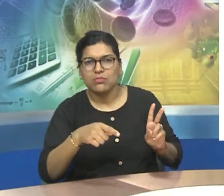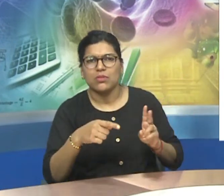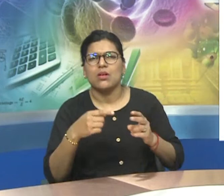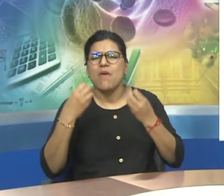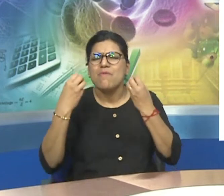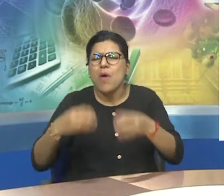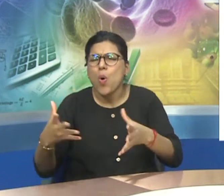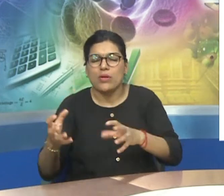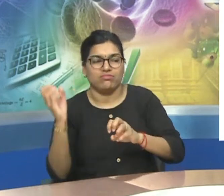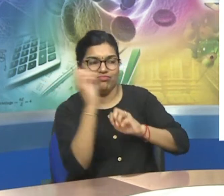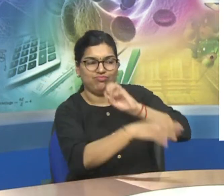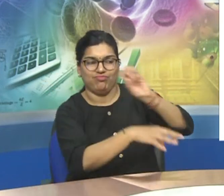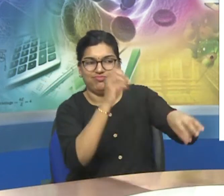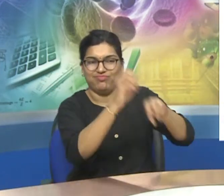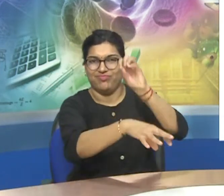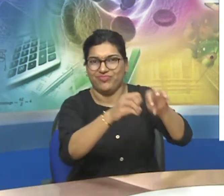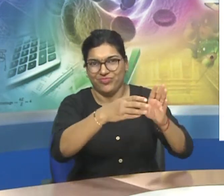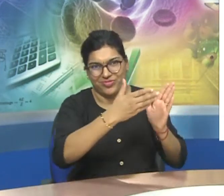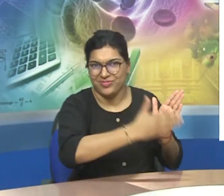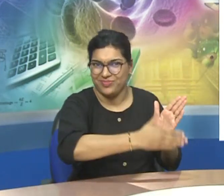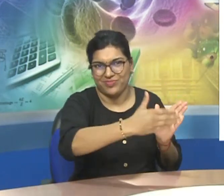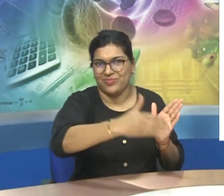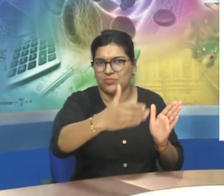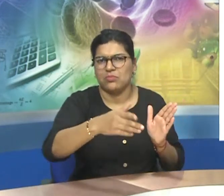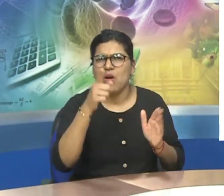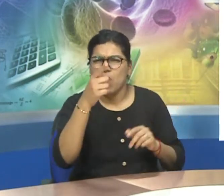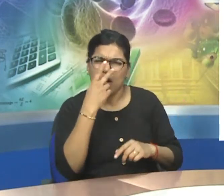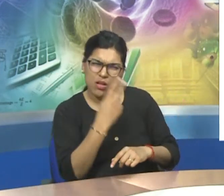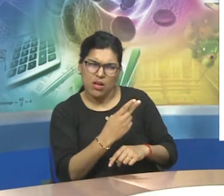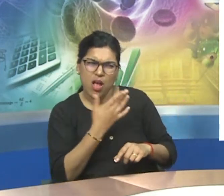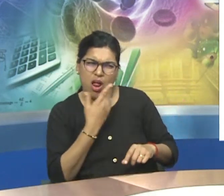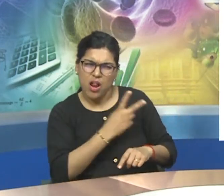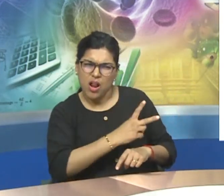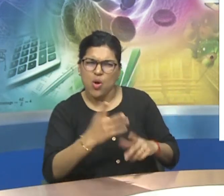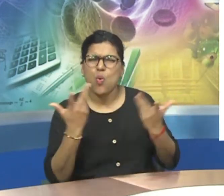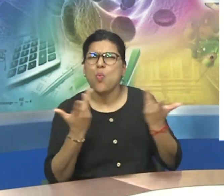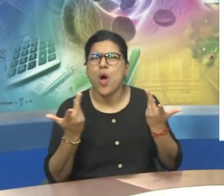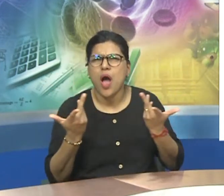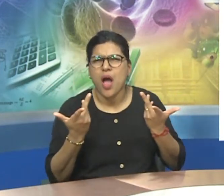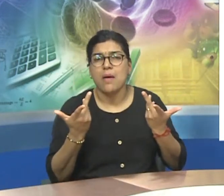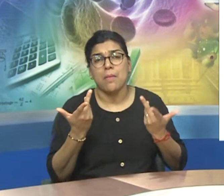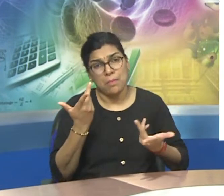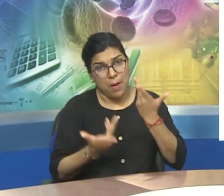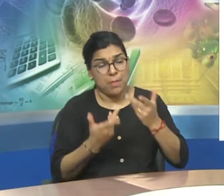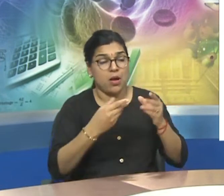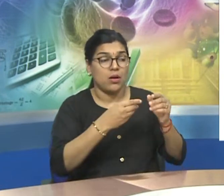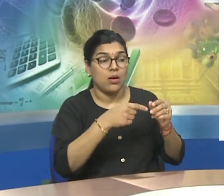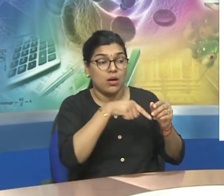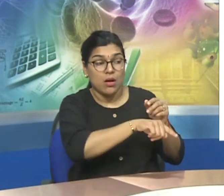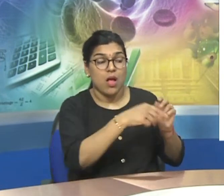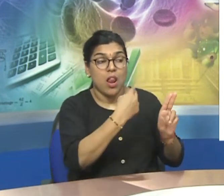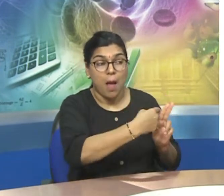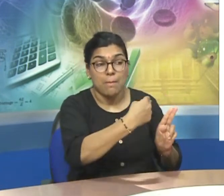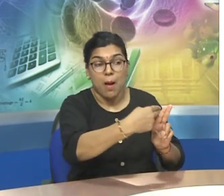the disposal of waste material. And also there is another way which you can see on screen